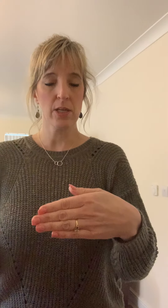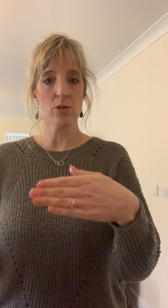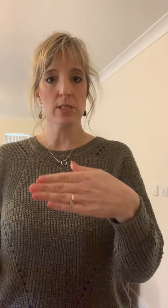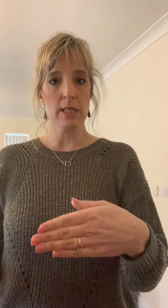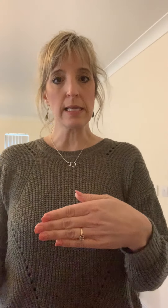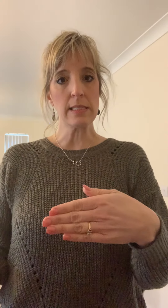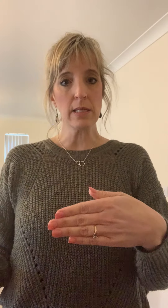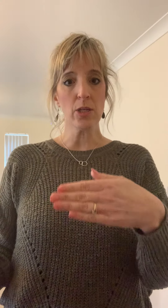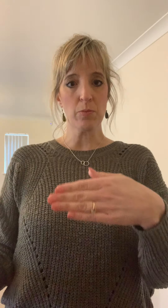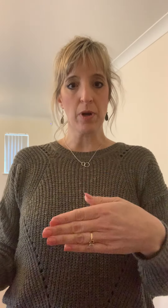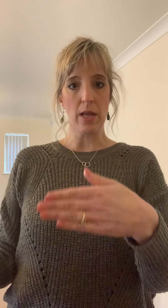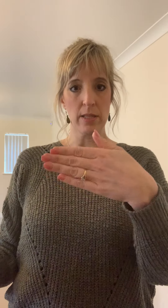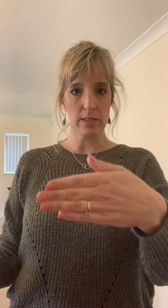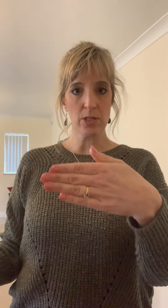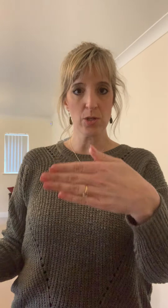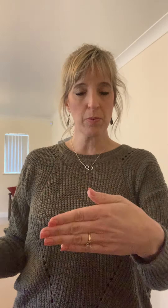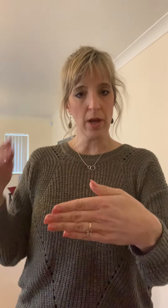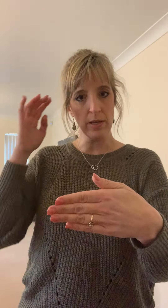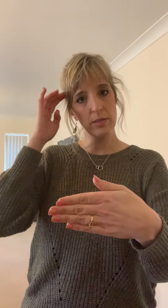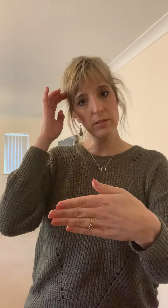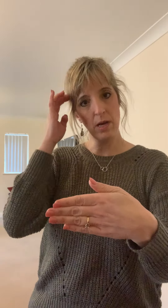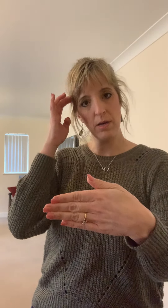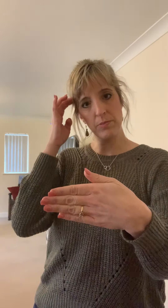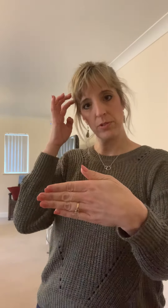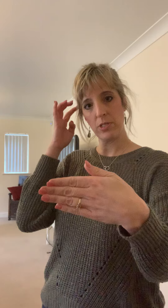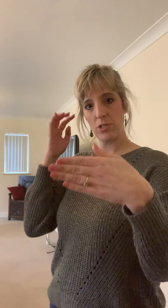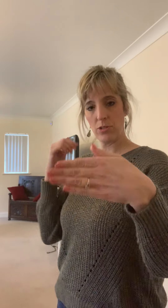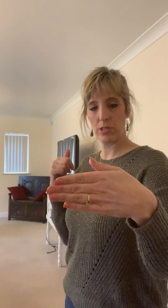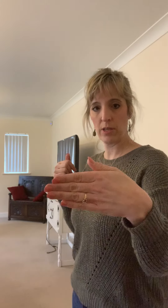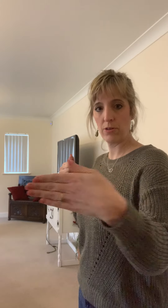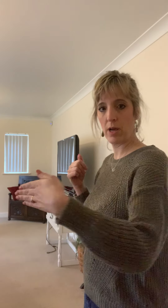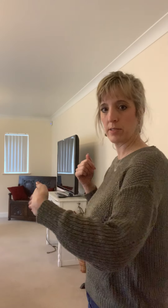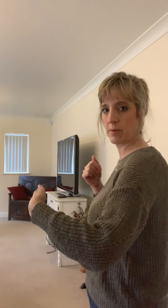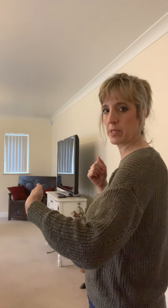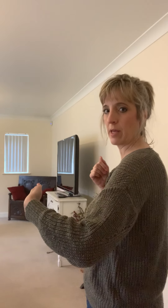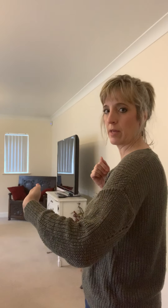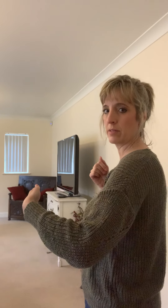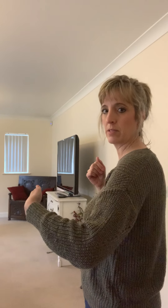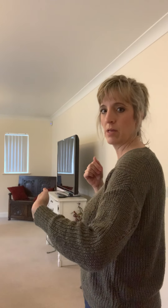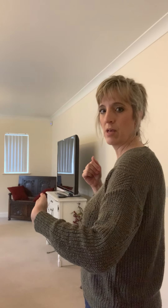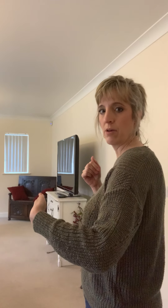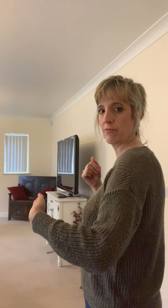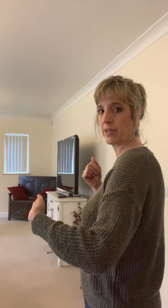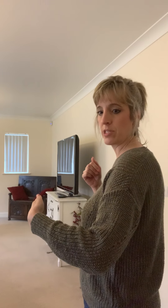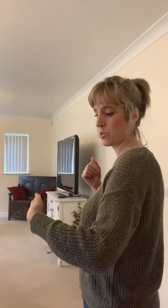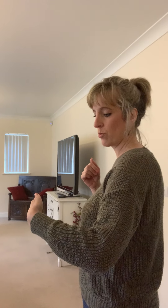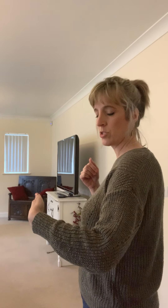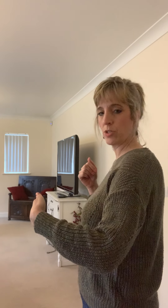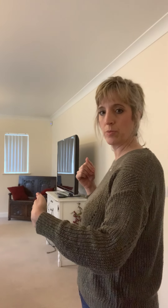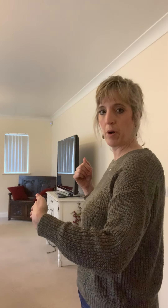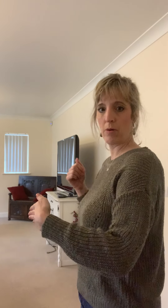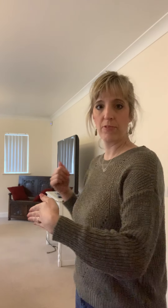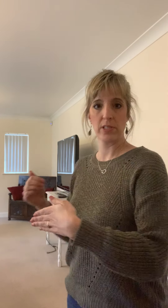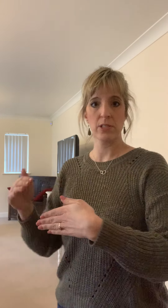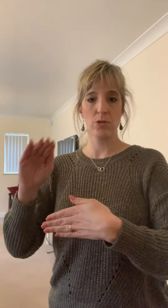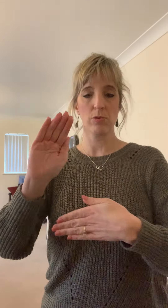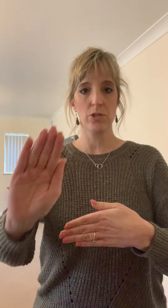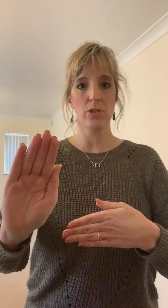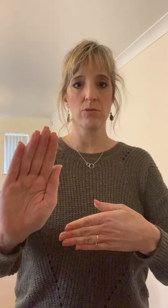you're slicing your bread. This is your bread. So this is take your non-dominant hand, face it towards you, palm facing towards you. Take